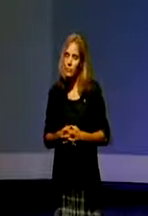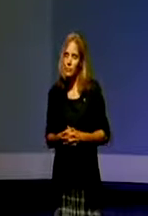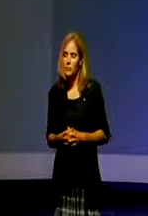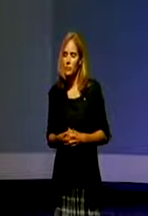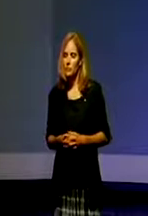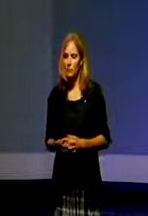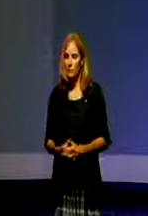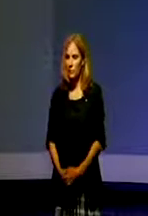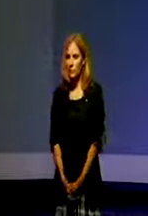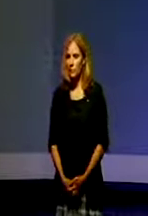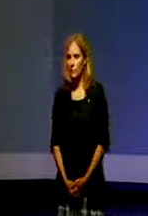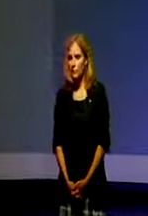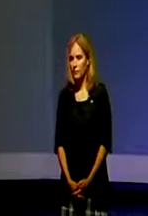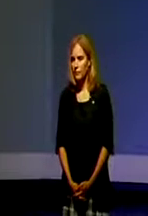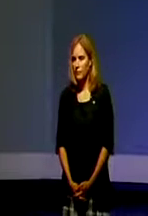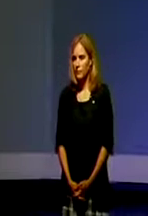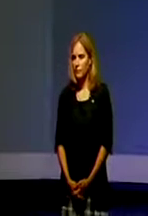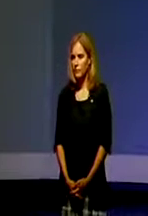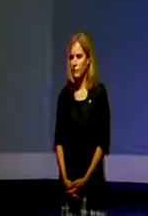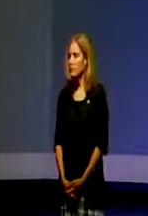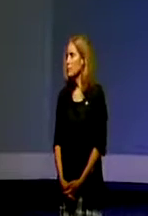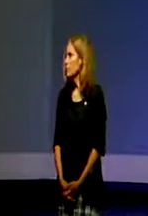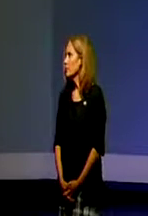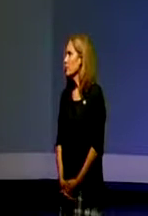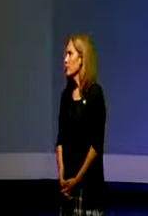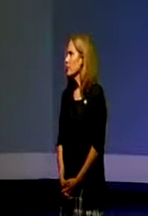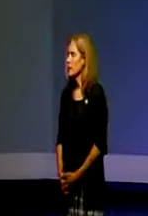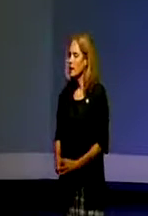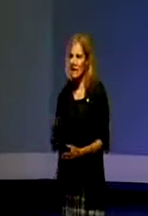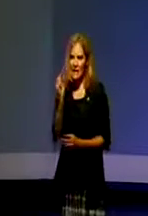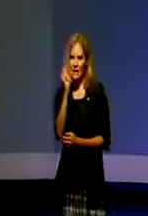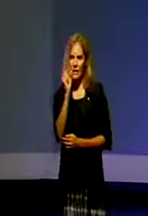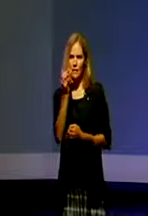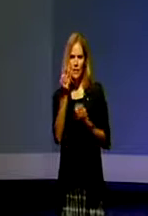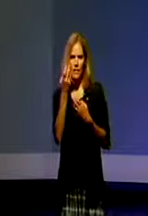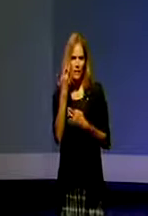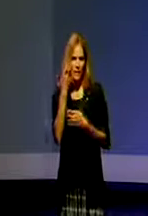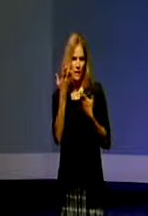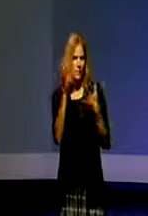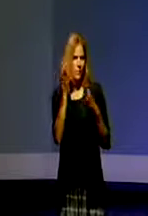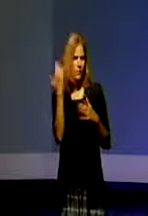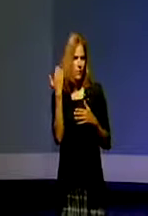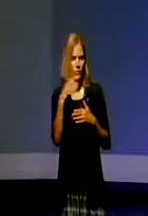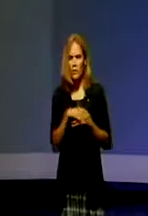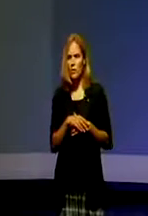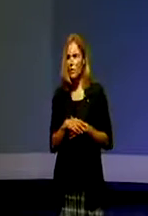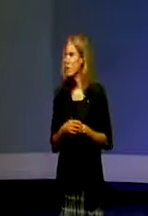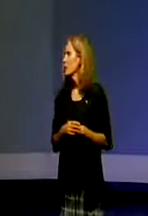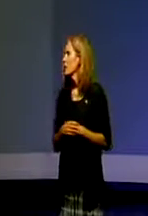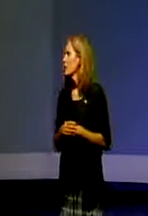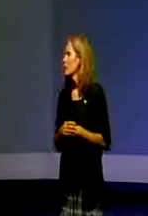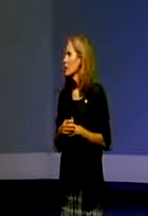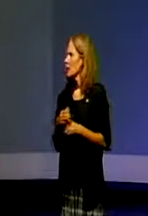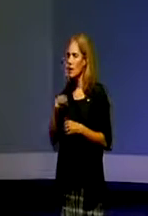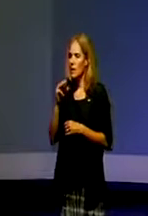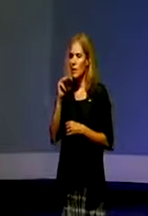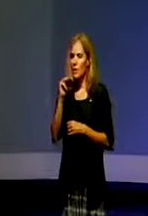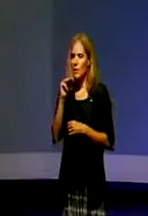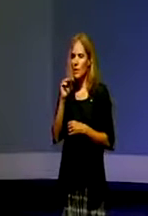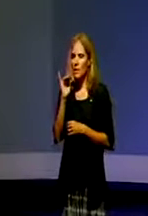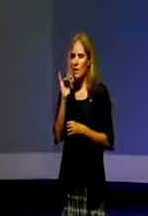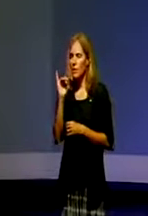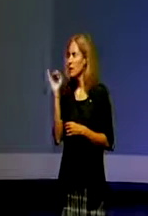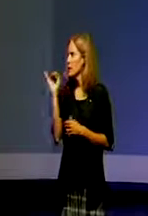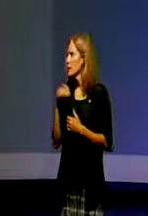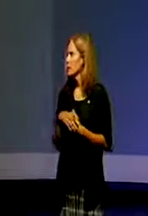of a mustard seed. Mustard seed is dinky. Many of you, you've seen a mustard seed, probably most of us, but a mustard seed is about